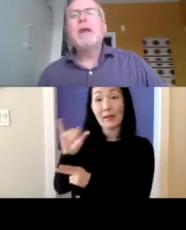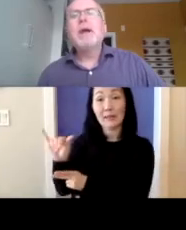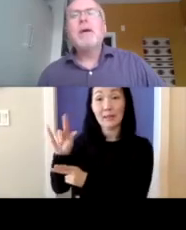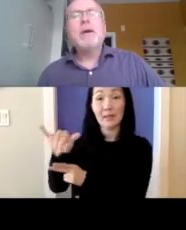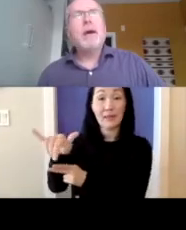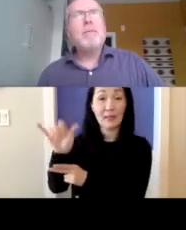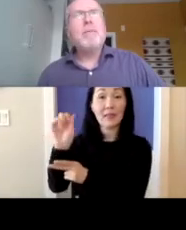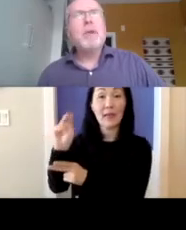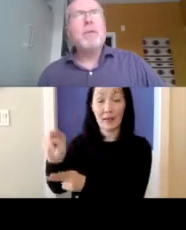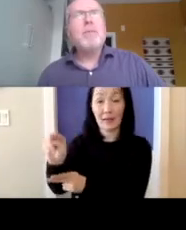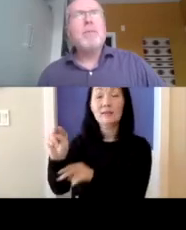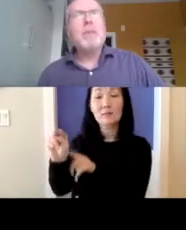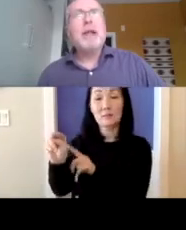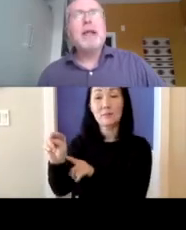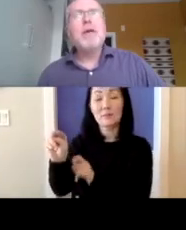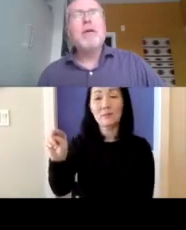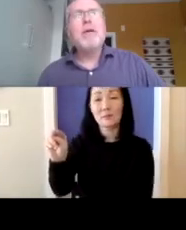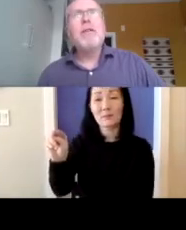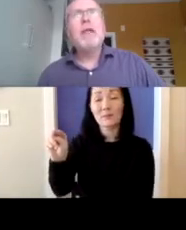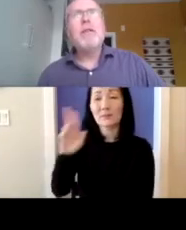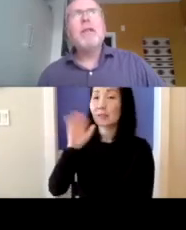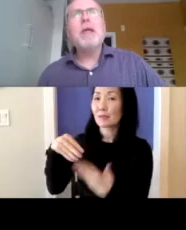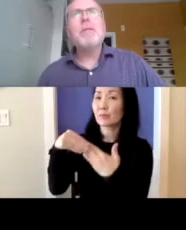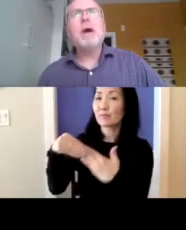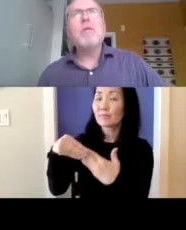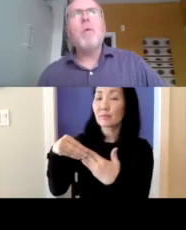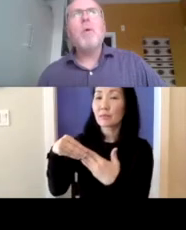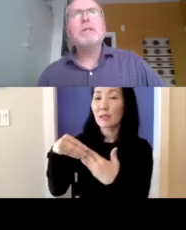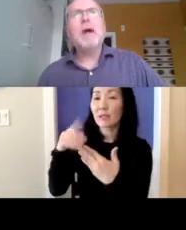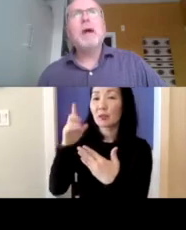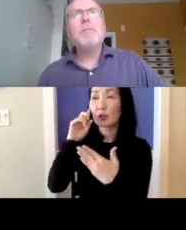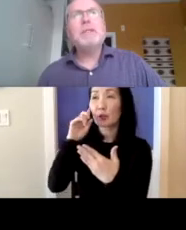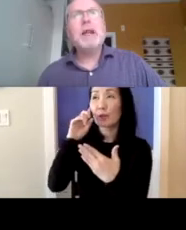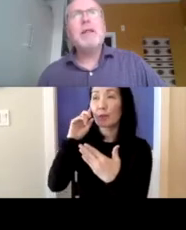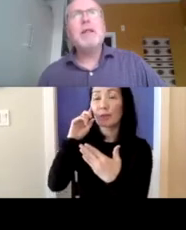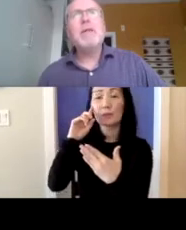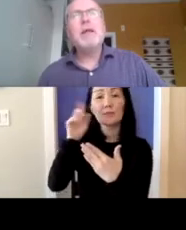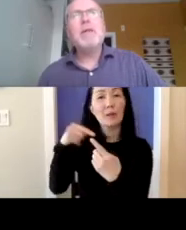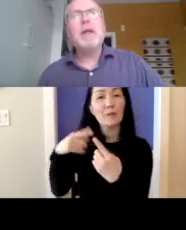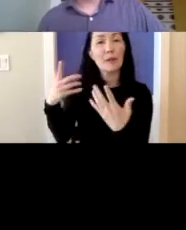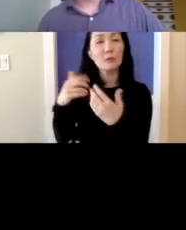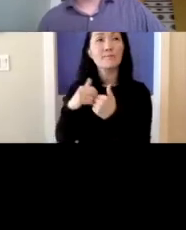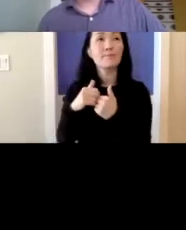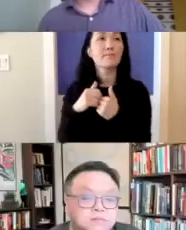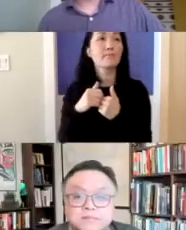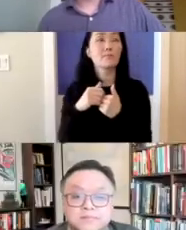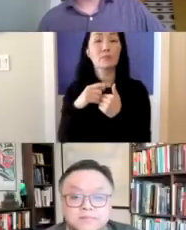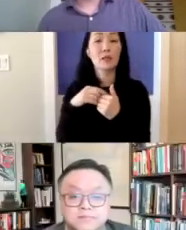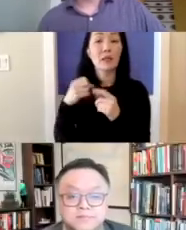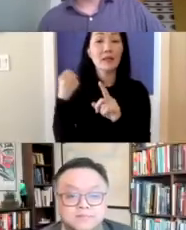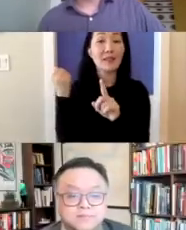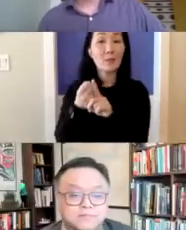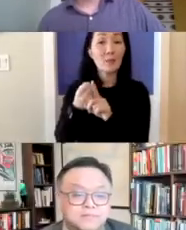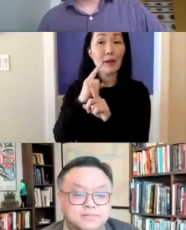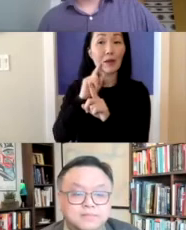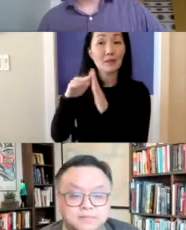really been a leader in thinking about what particularly the impact of the housing